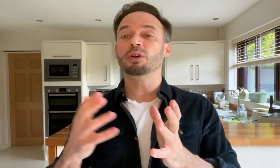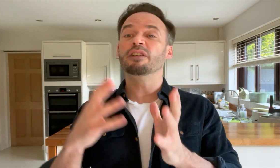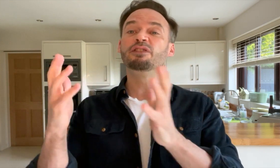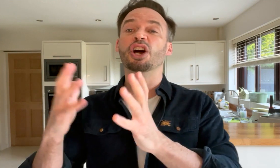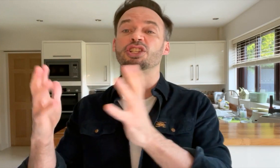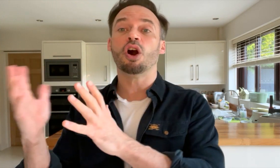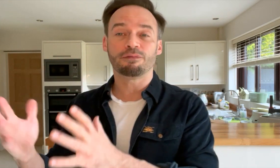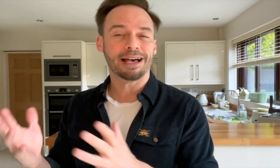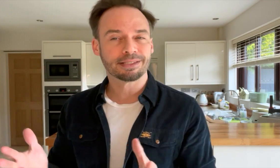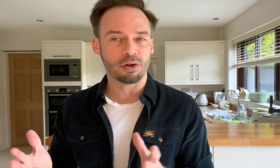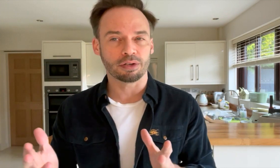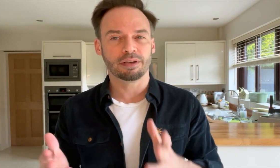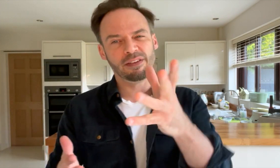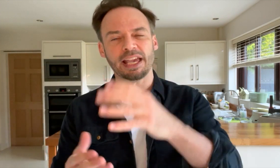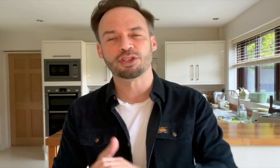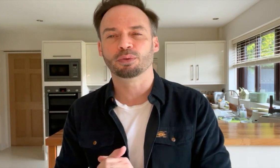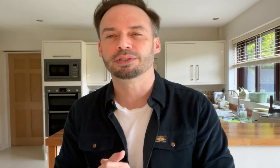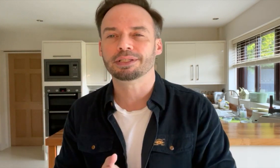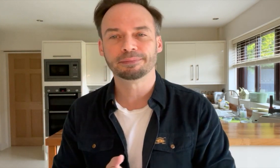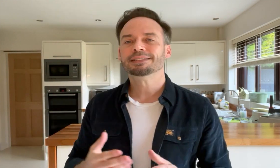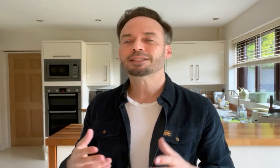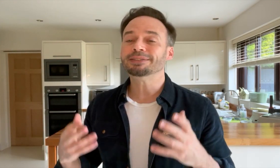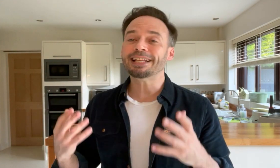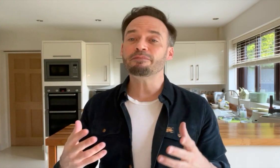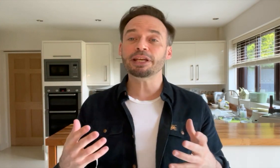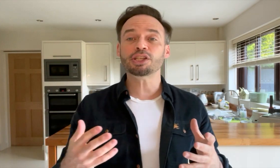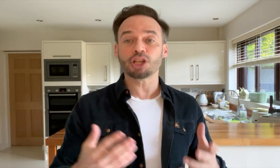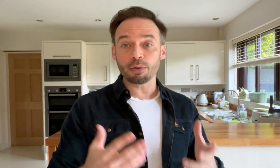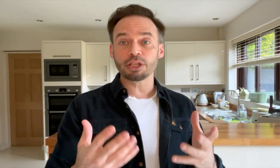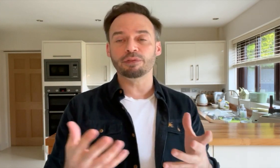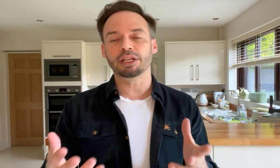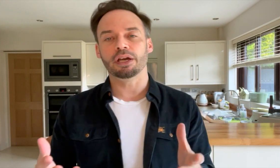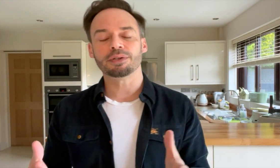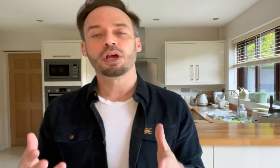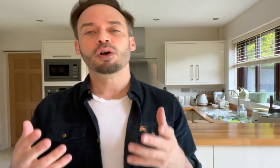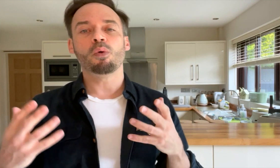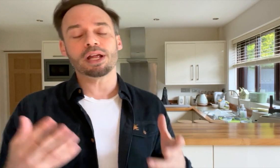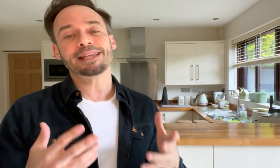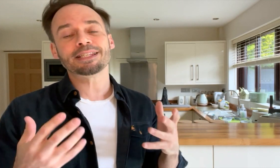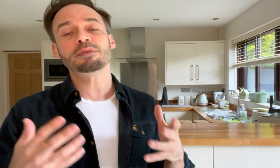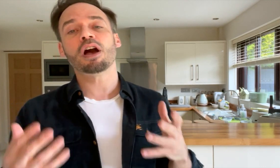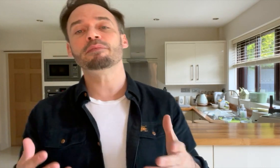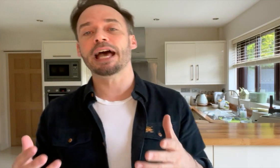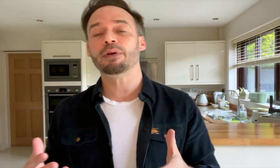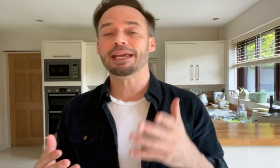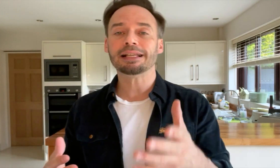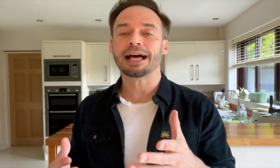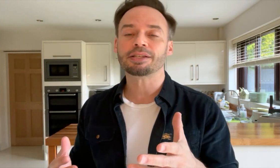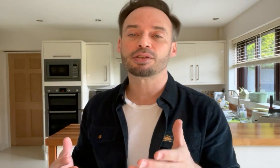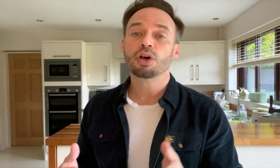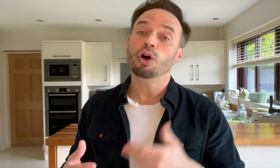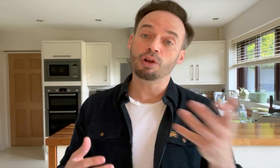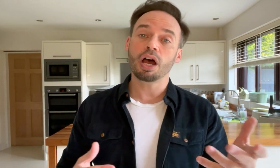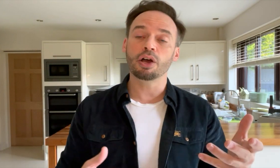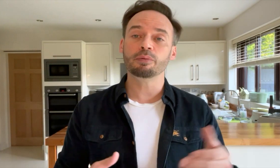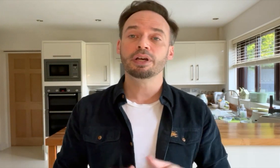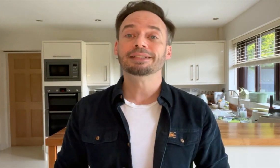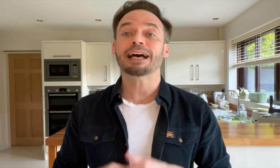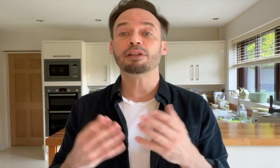a version of that song in case you wondered so instead of me showing you the videos why not take some time now in class or at home to have a